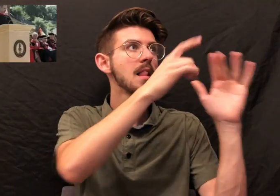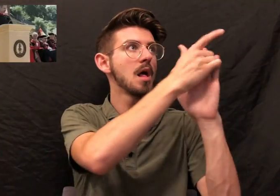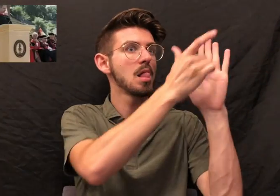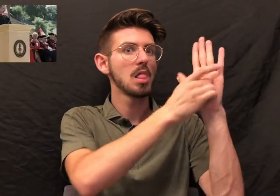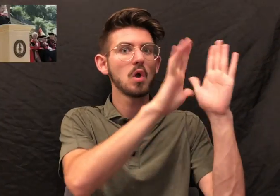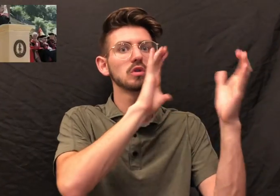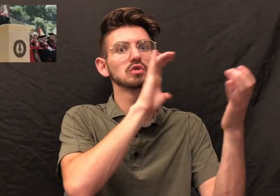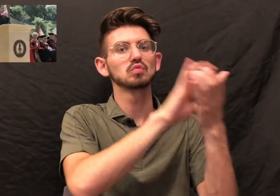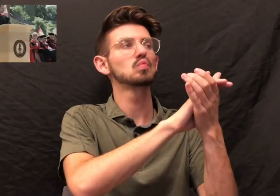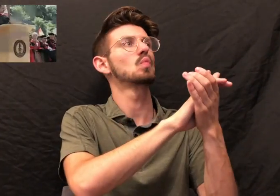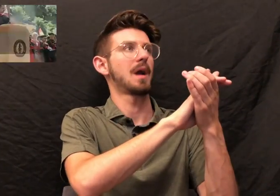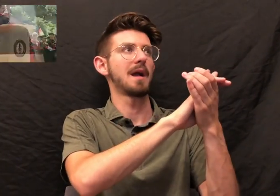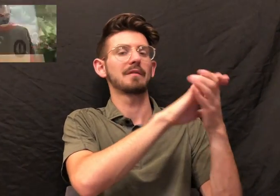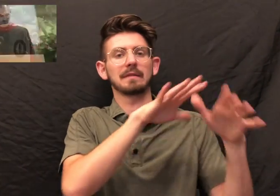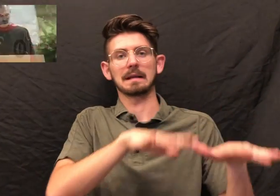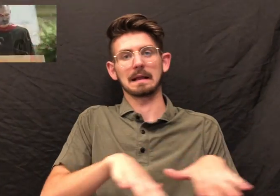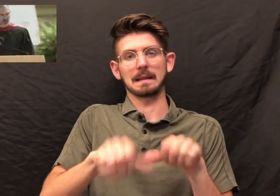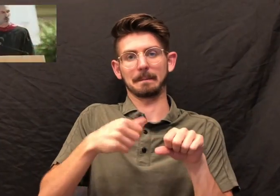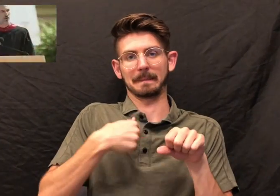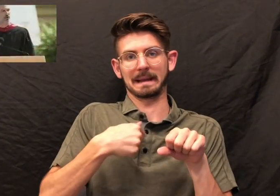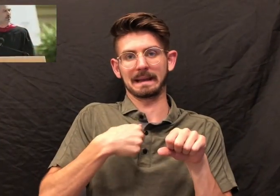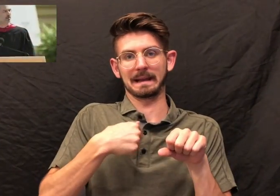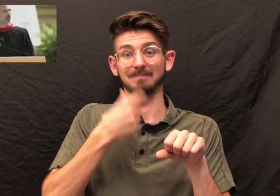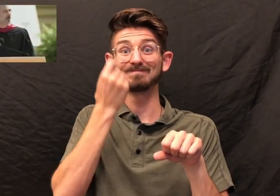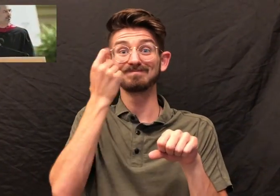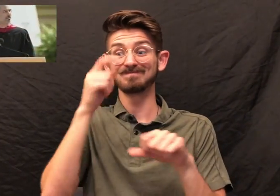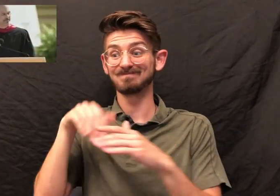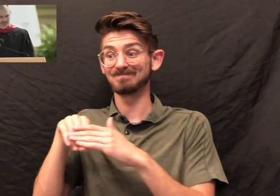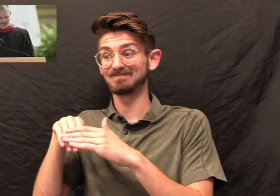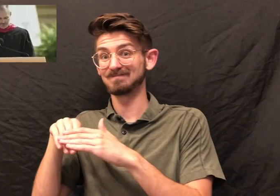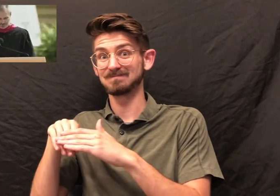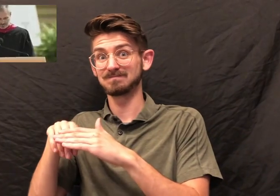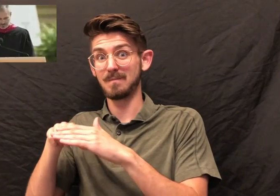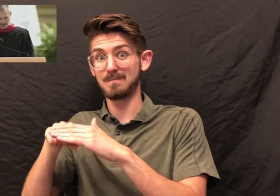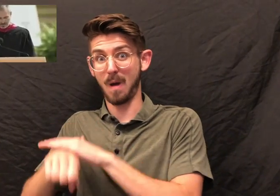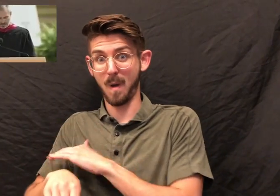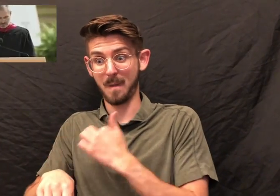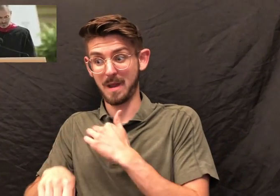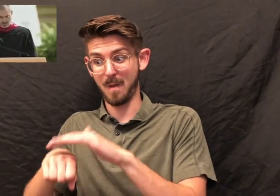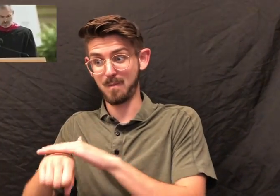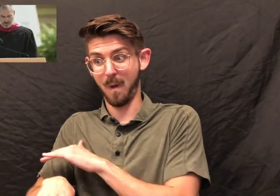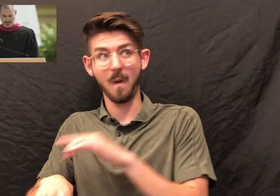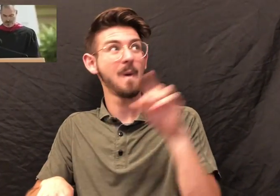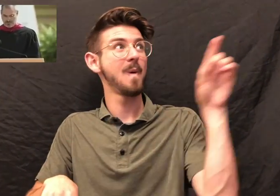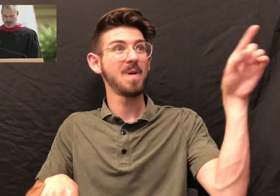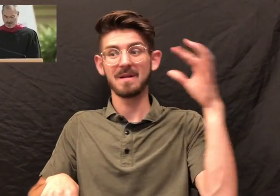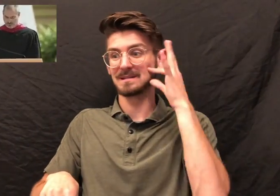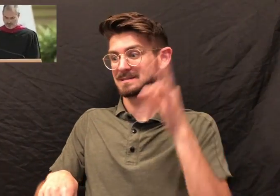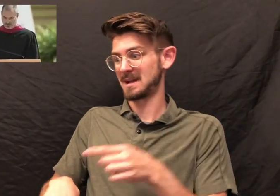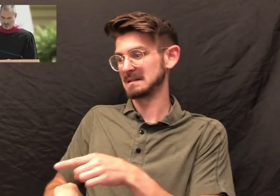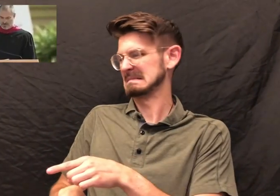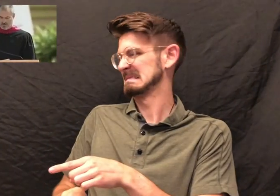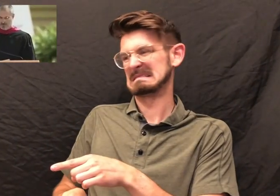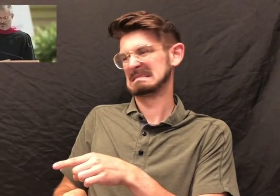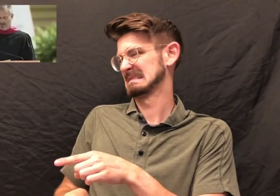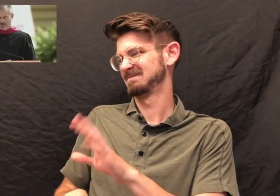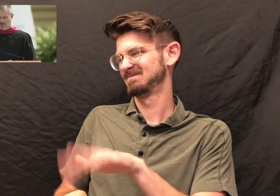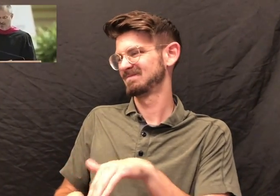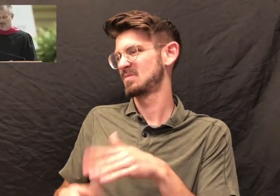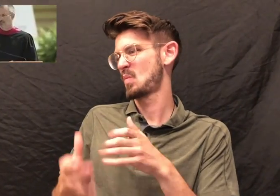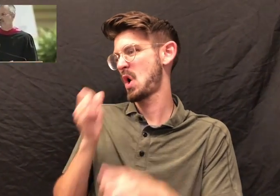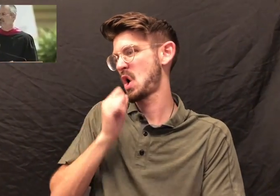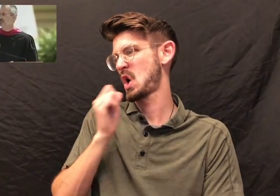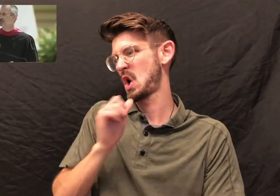wife. Except that when I popped out, they decided at the last minute that they really wanted a girl. So